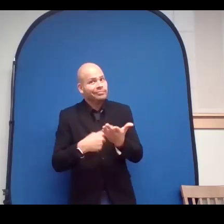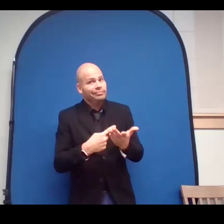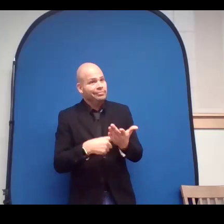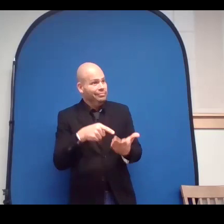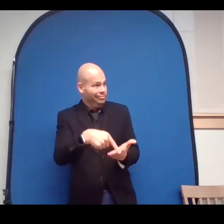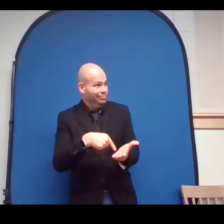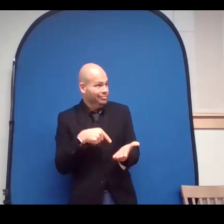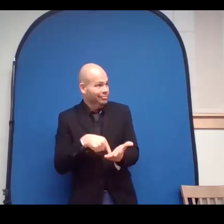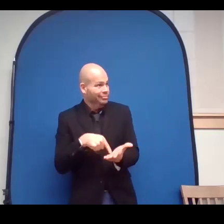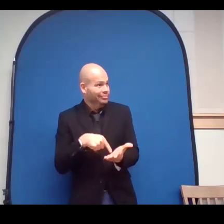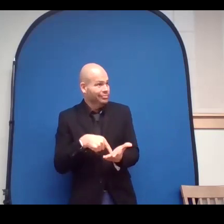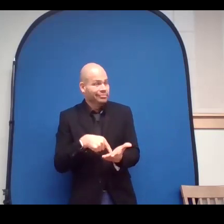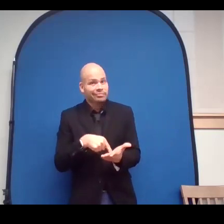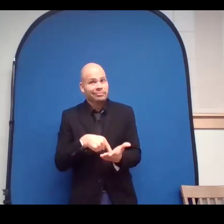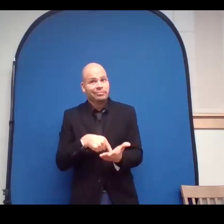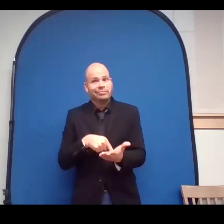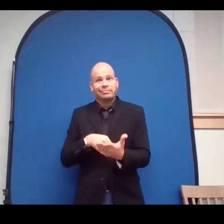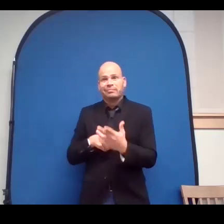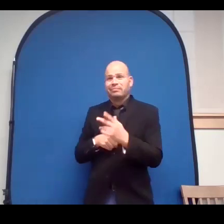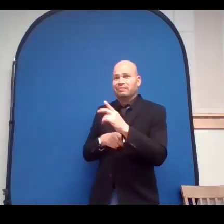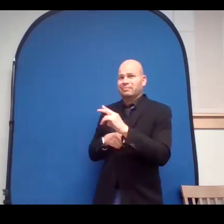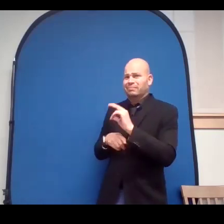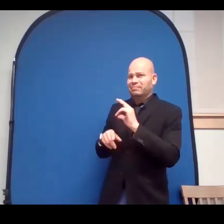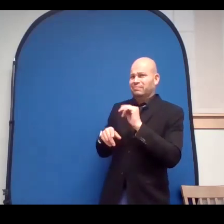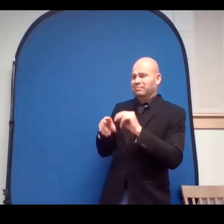Captain Dickinson? Not that I can recall.